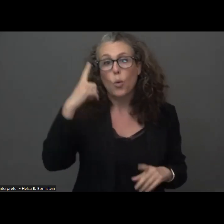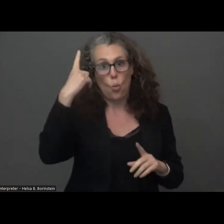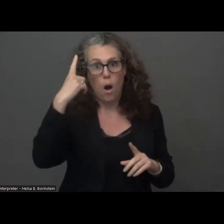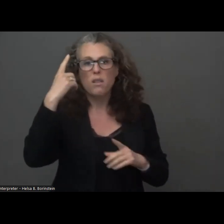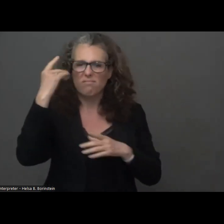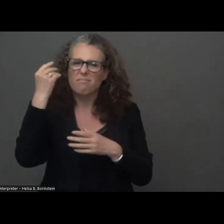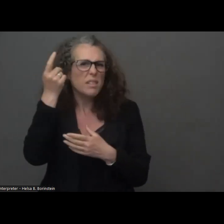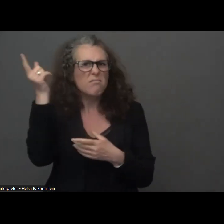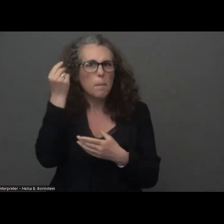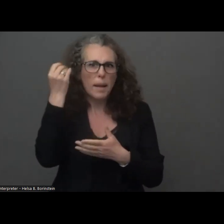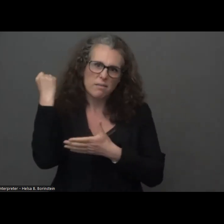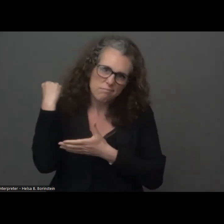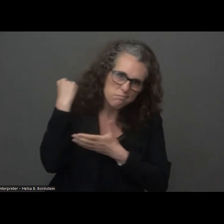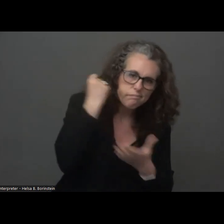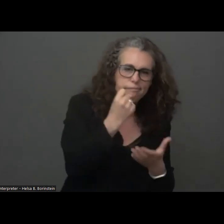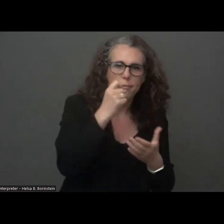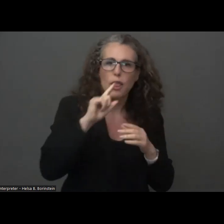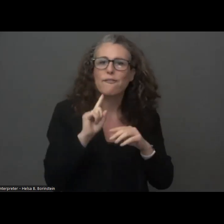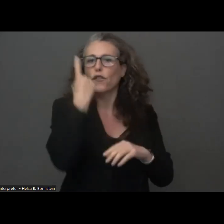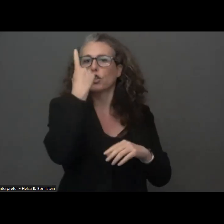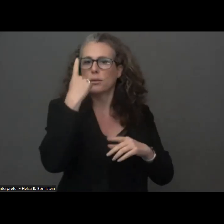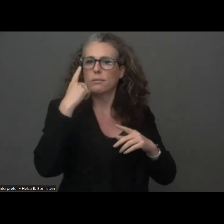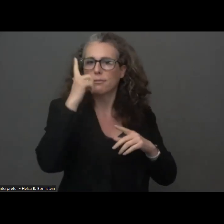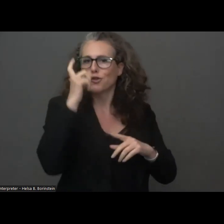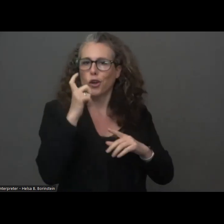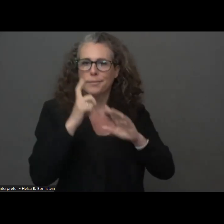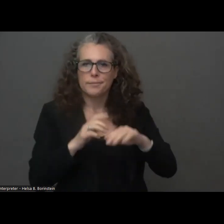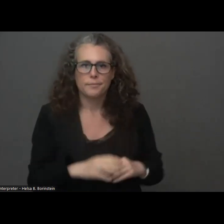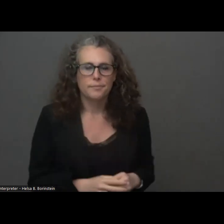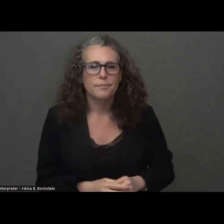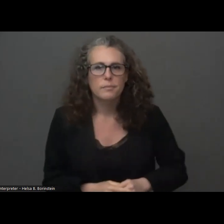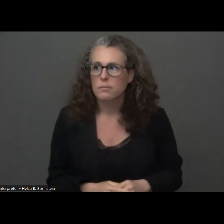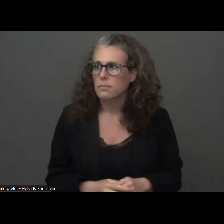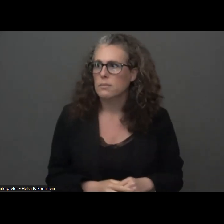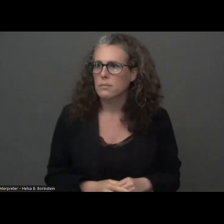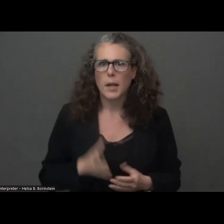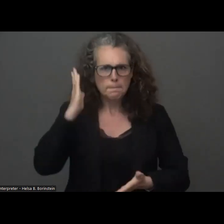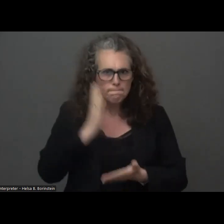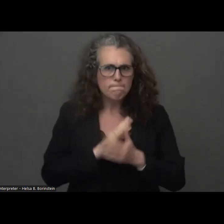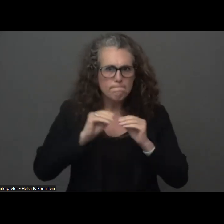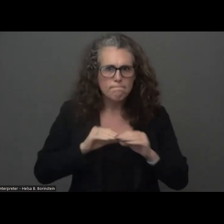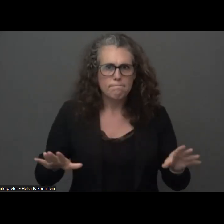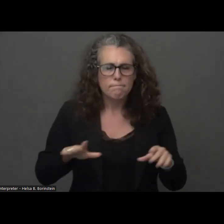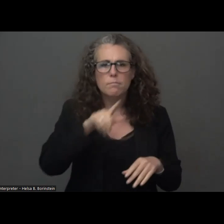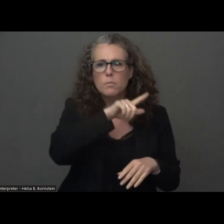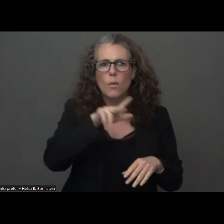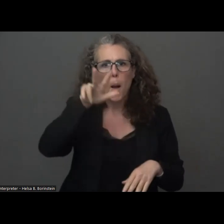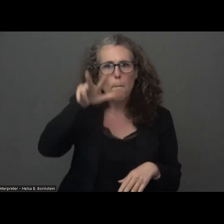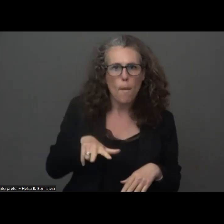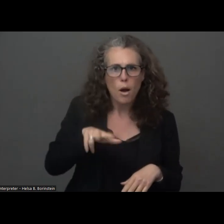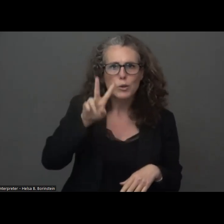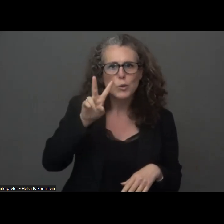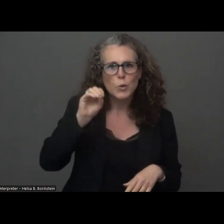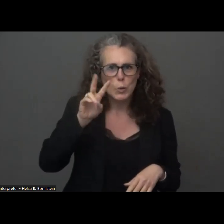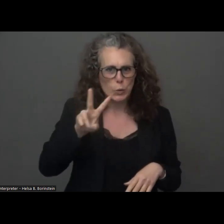of the initiative. And so the program was formally launched in March 2022. And to